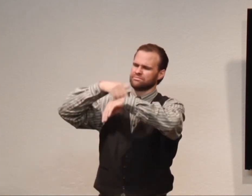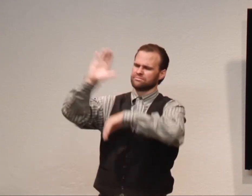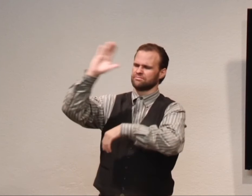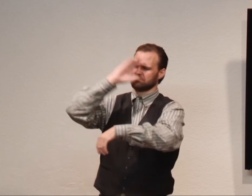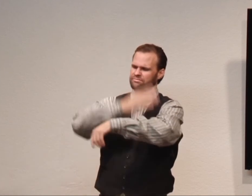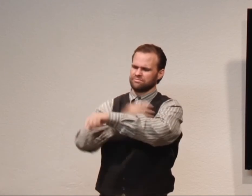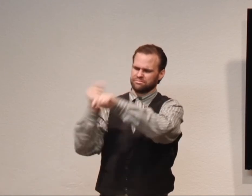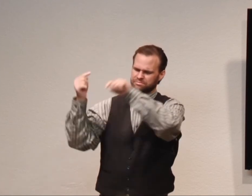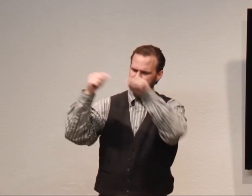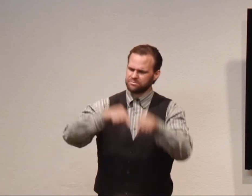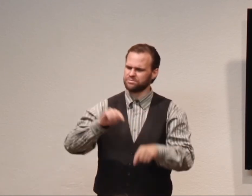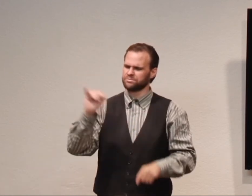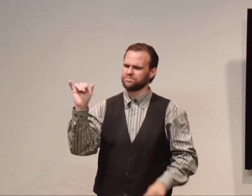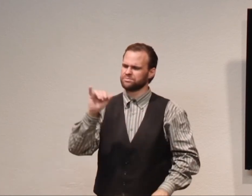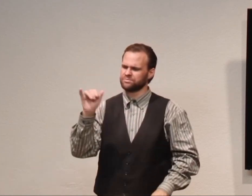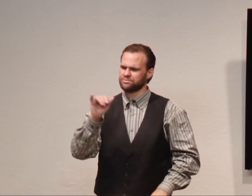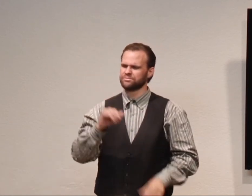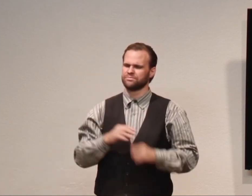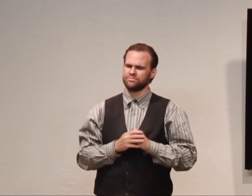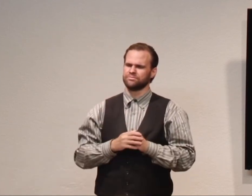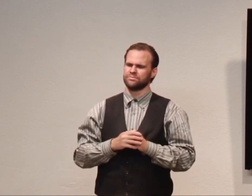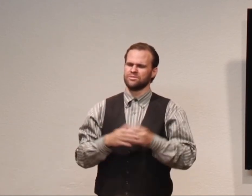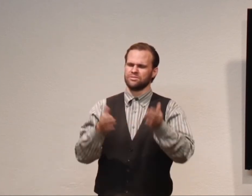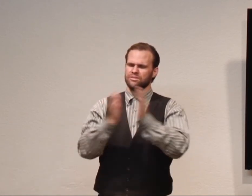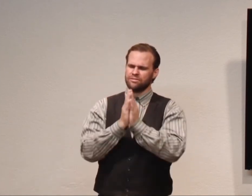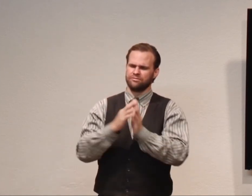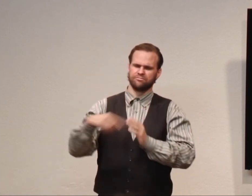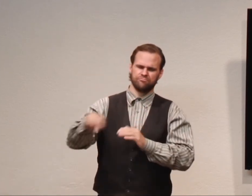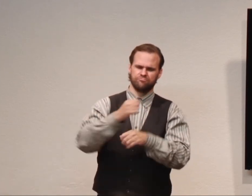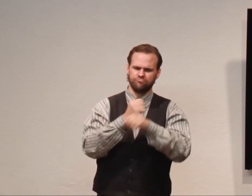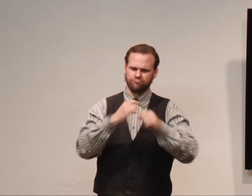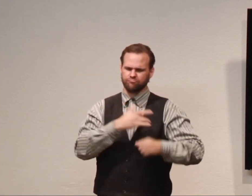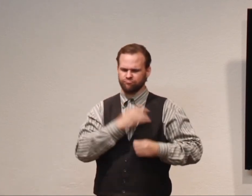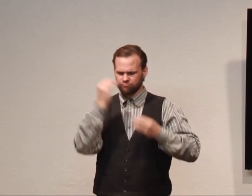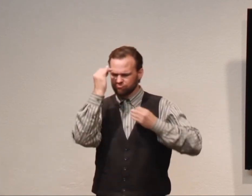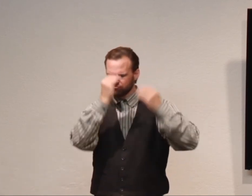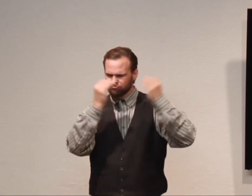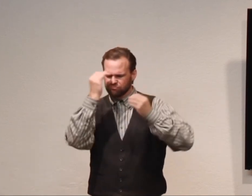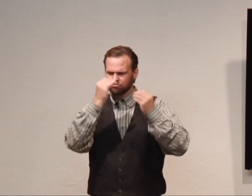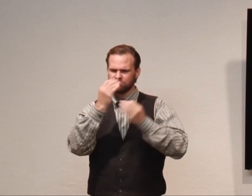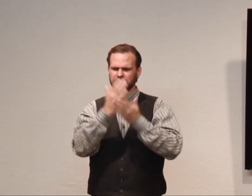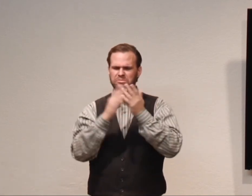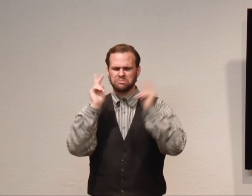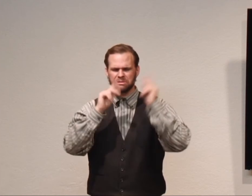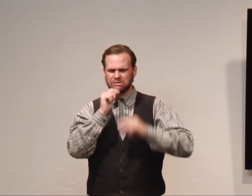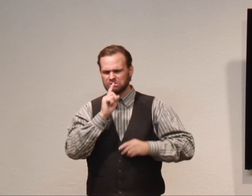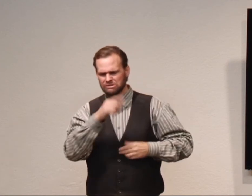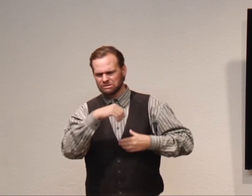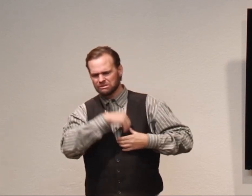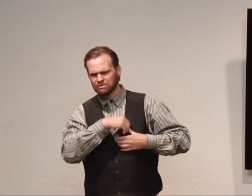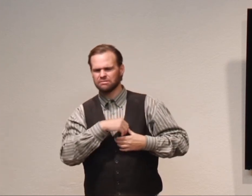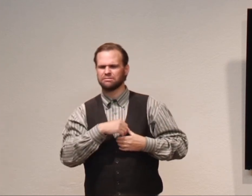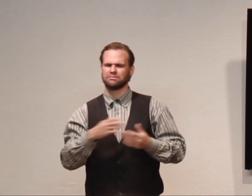We thank you, God the Father, that you sent your son to come. I ask, God, that you keep us safe.